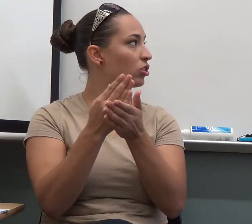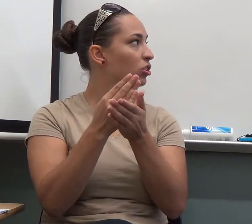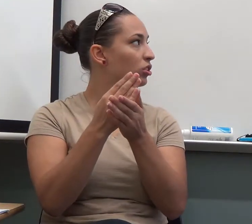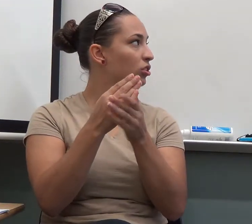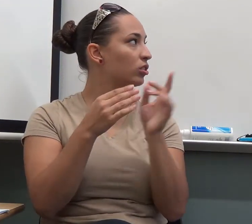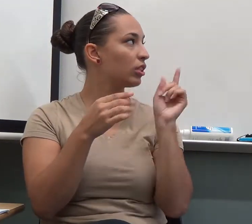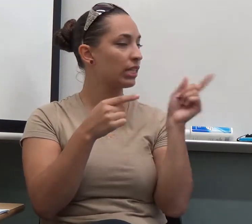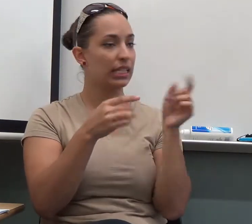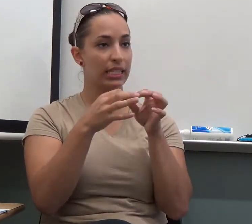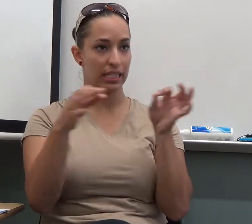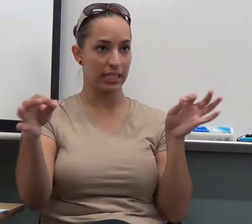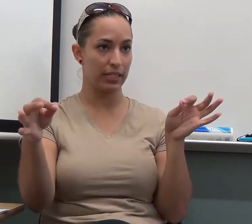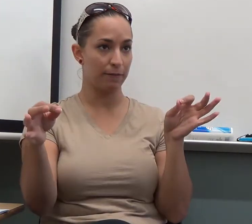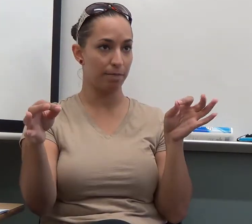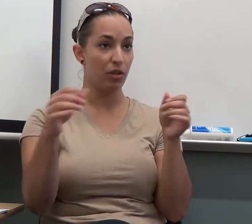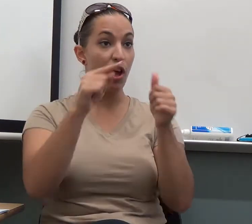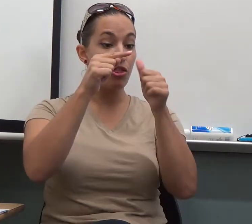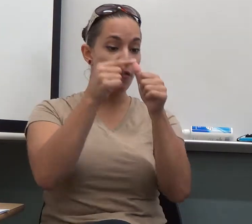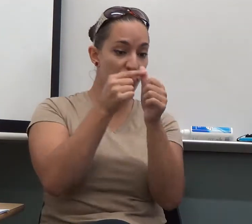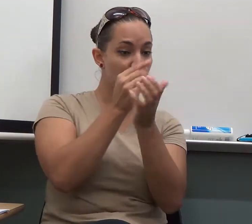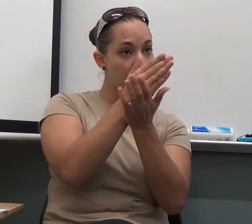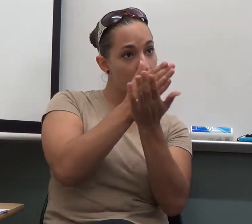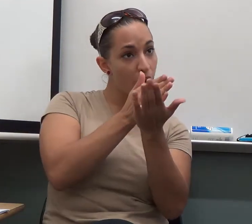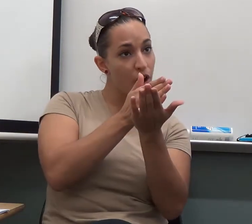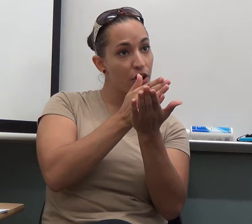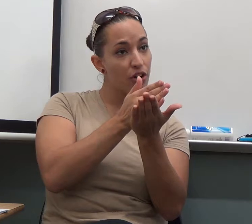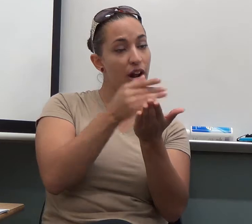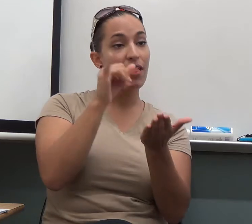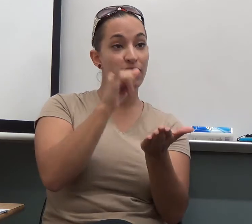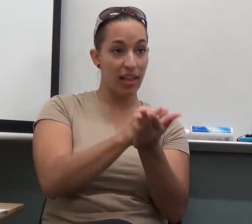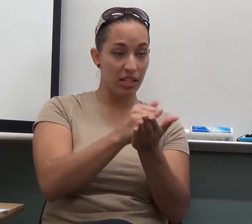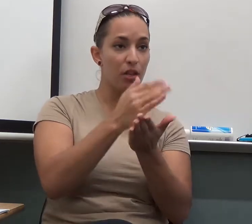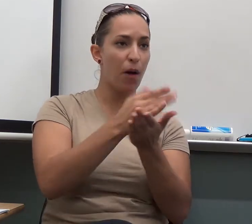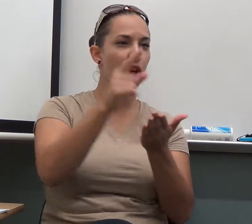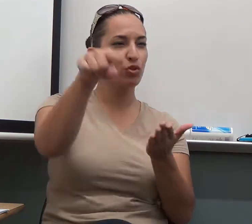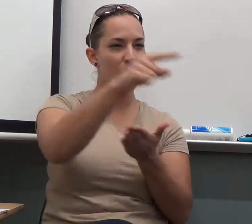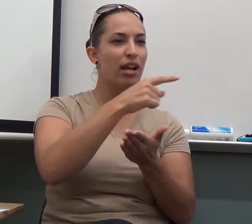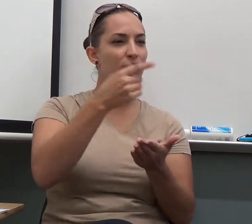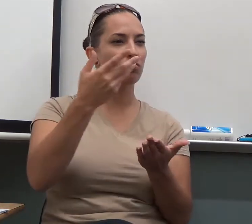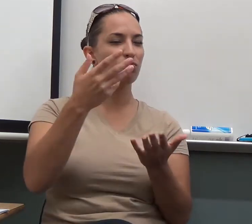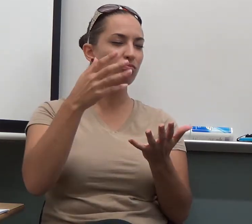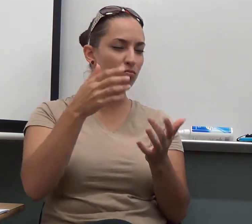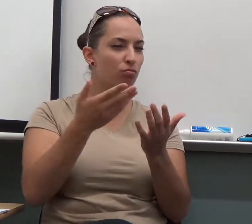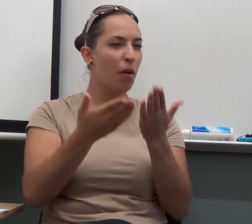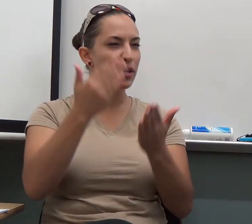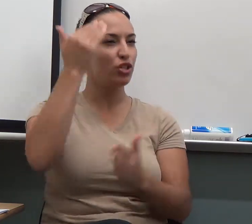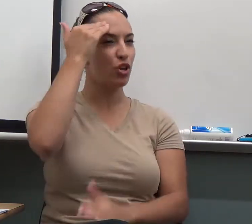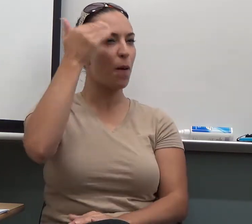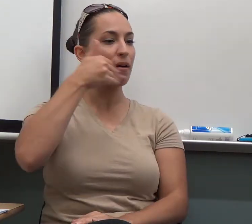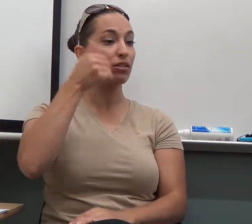Okay? The first part of the topic sentence is the one that you guys know the best. You should be writing this down if you're